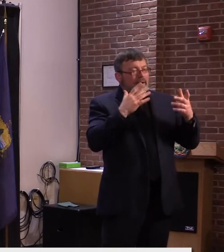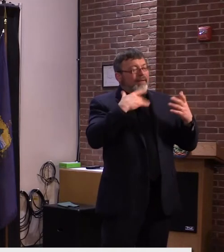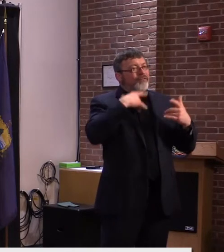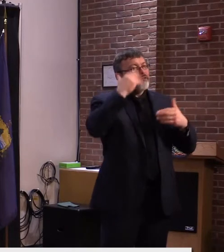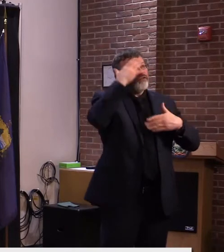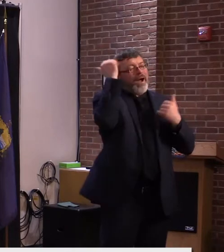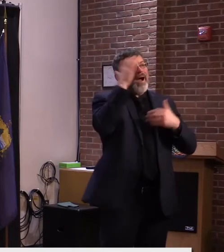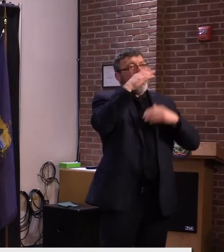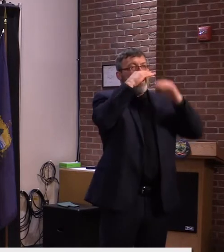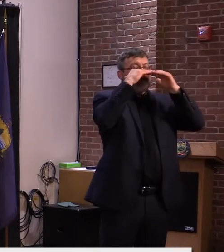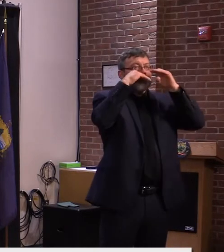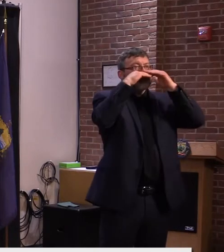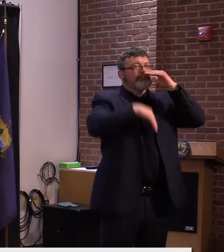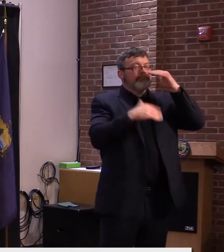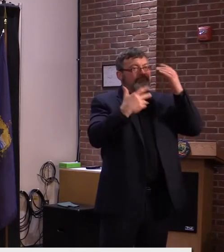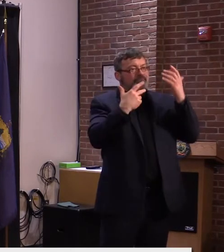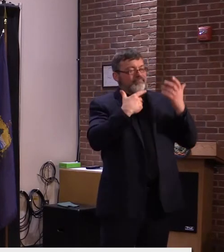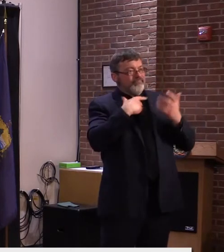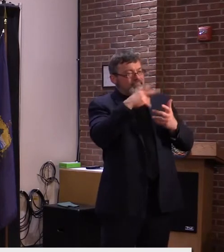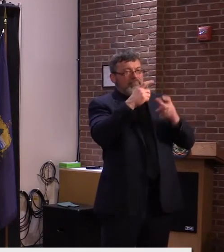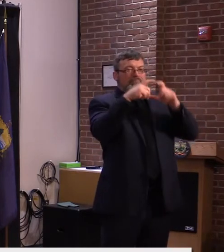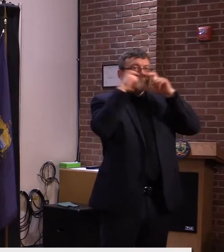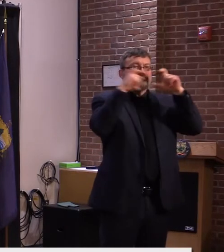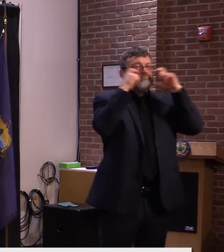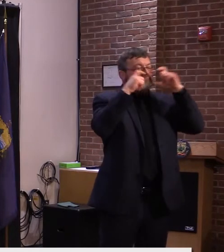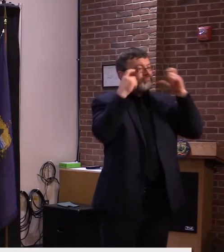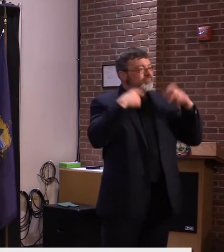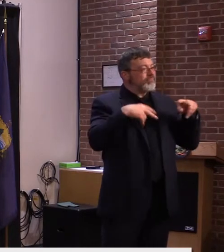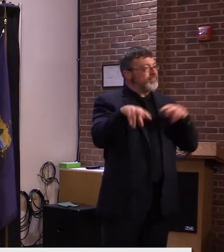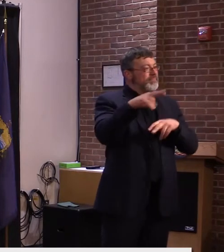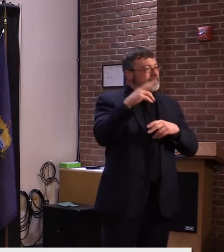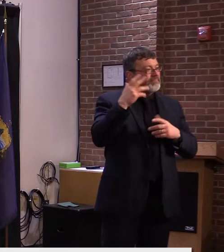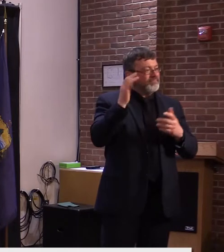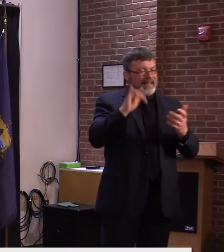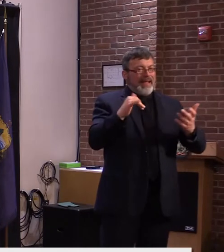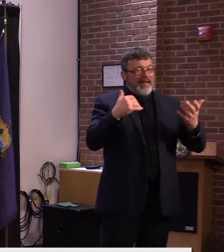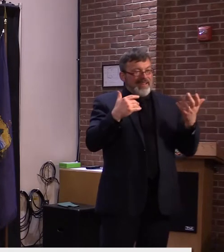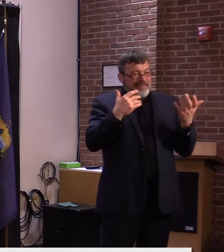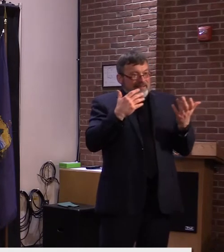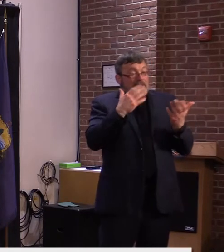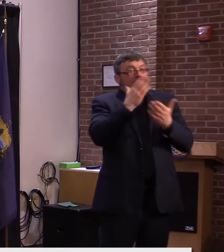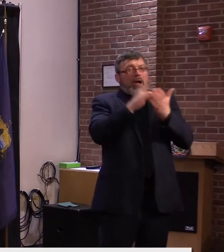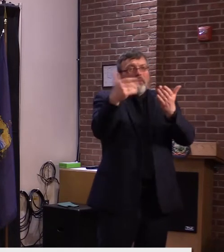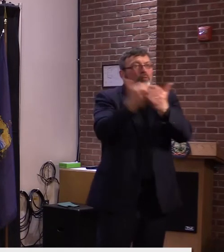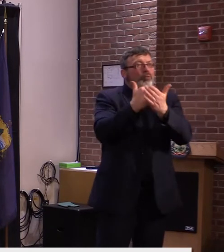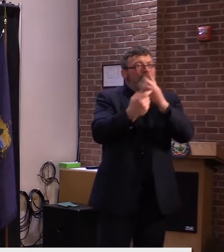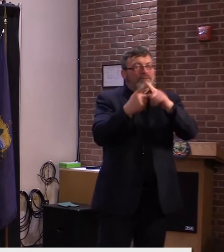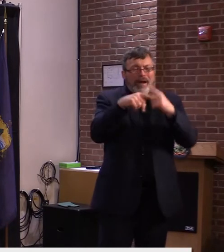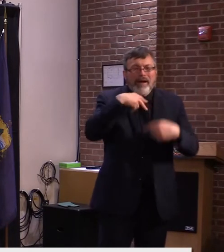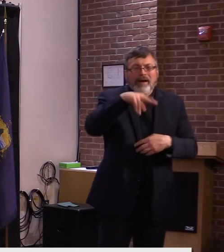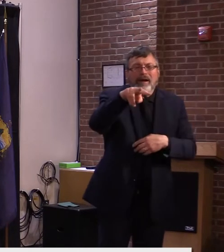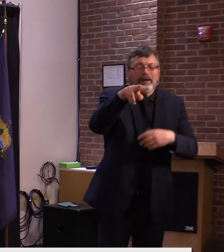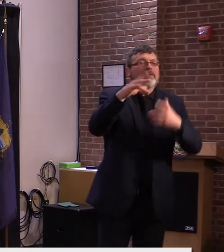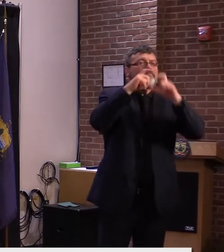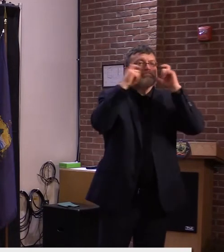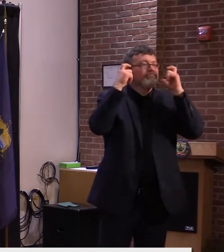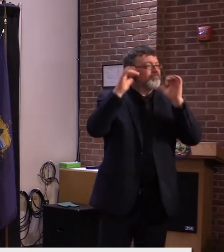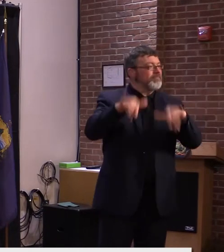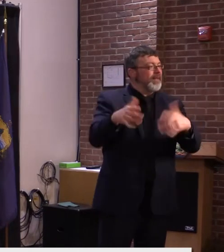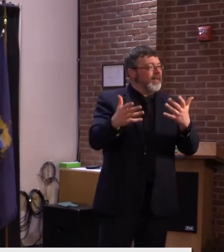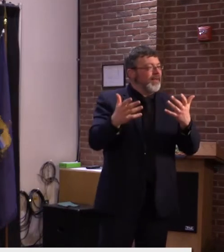their expressions on their face. And it's a big part of this social